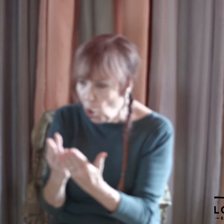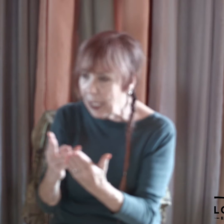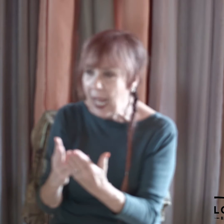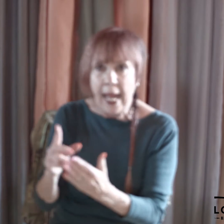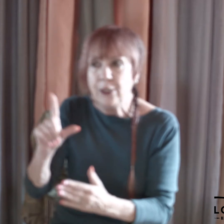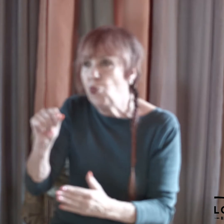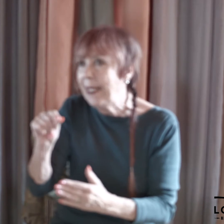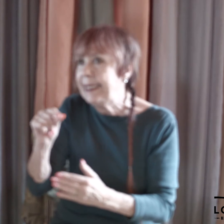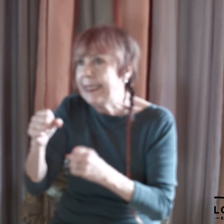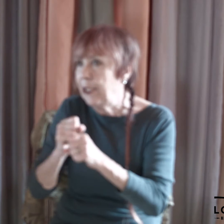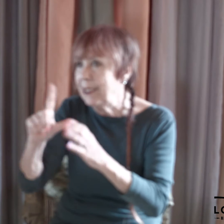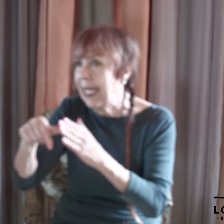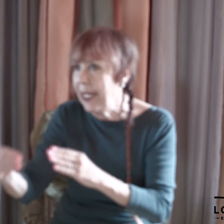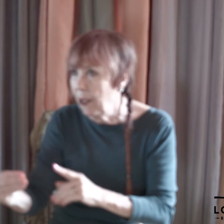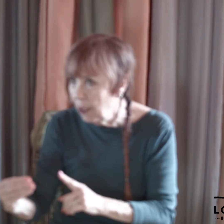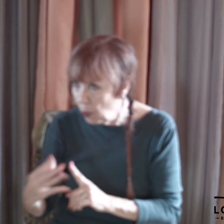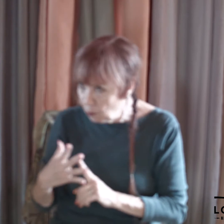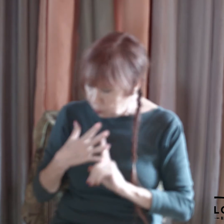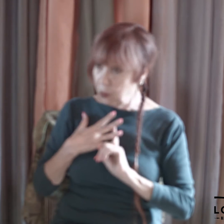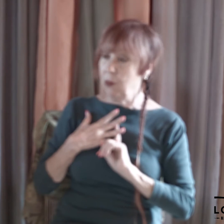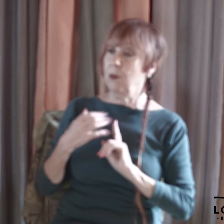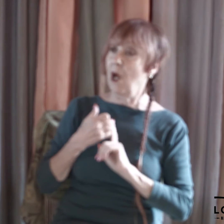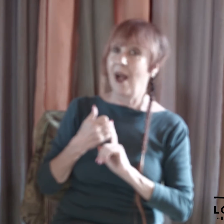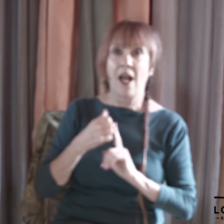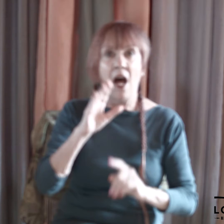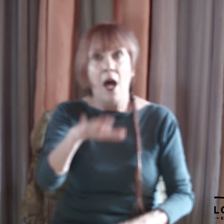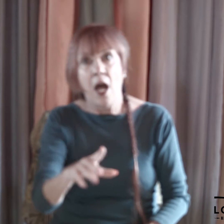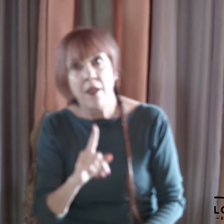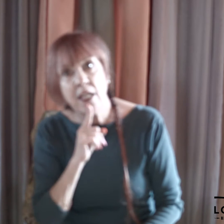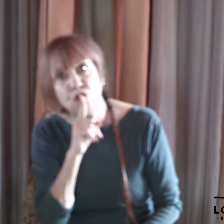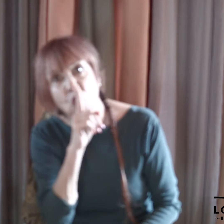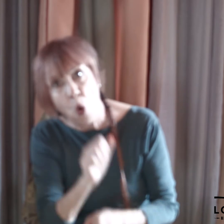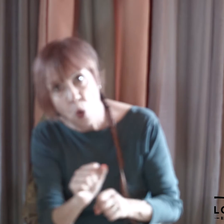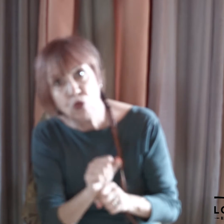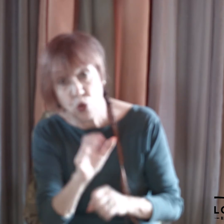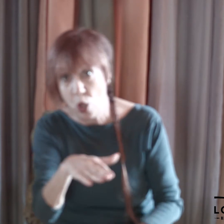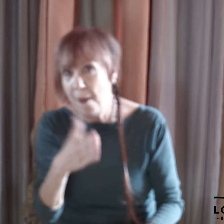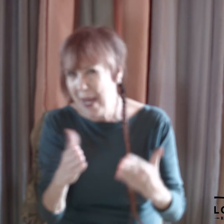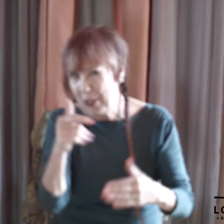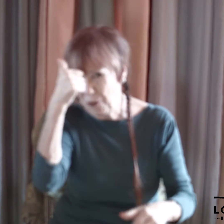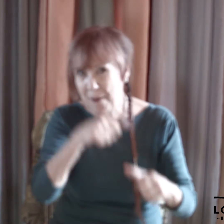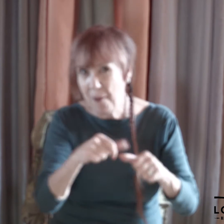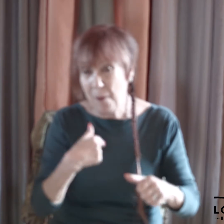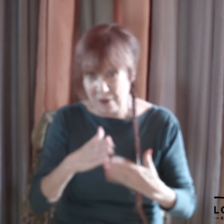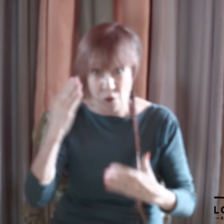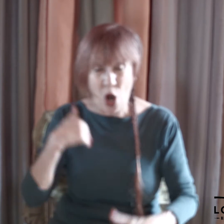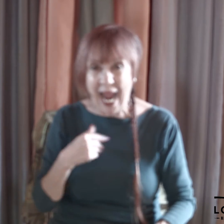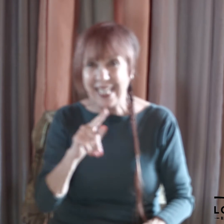and 20 years later there's an echo. It's so true, Paul, because you may also know that I had a